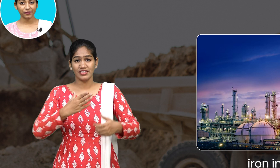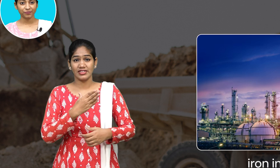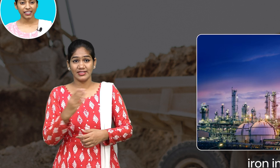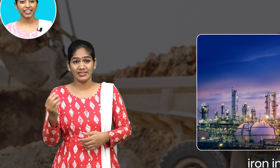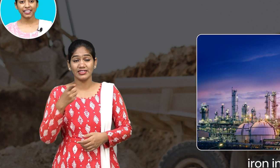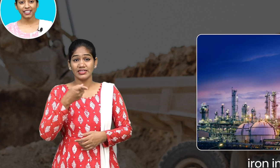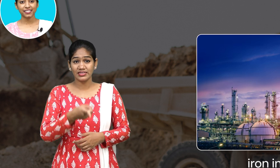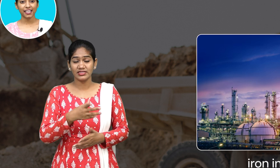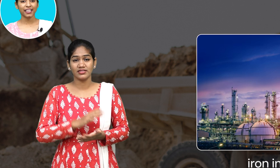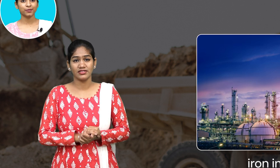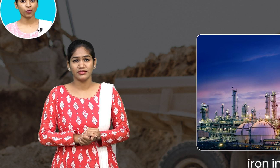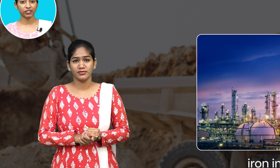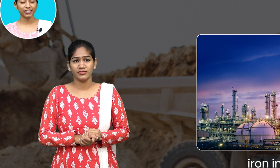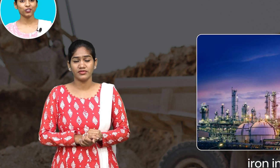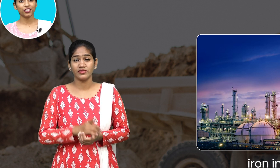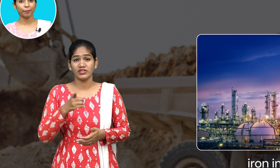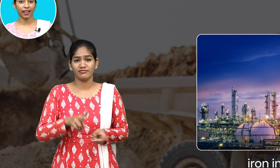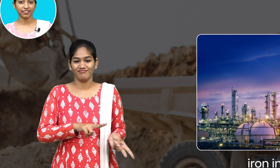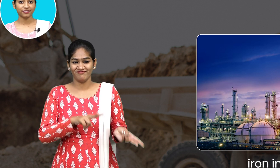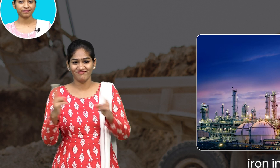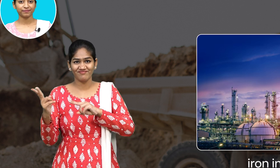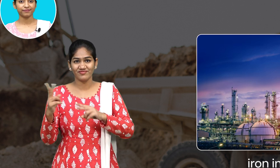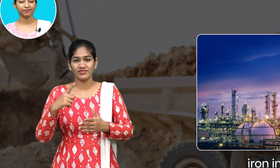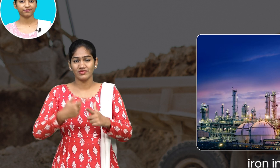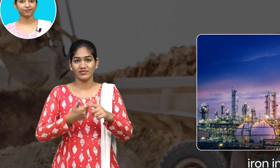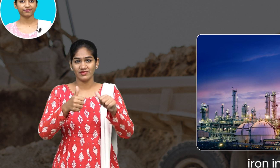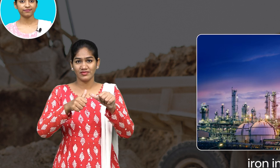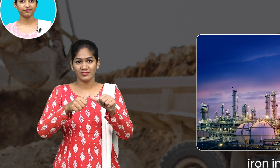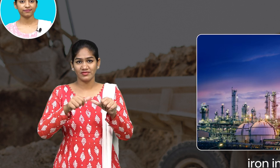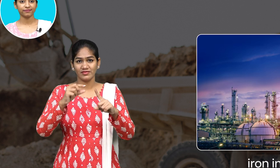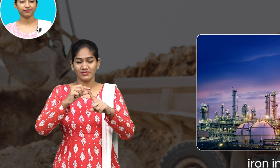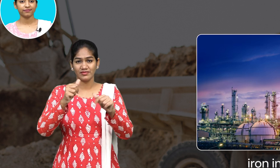and it is exported to Japan.